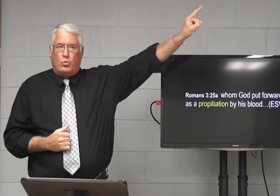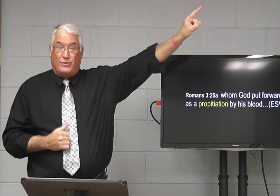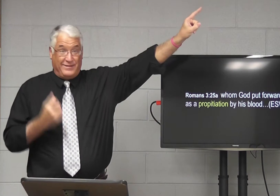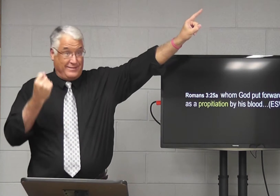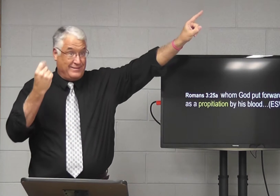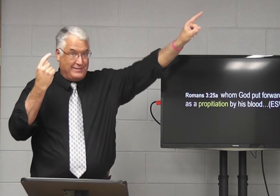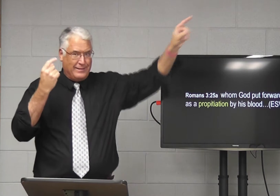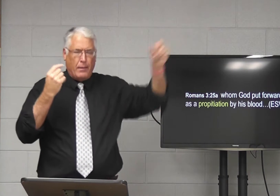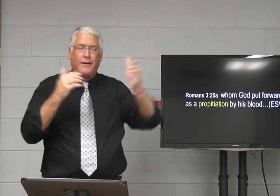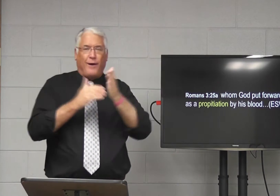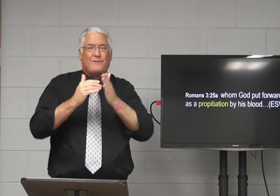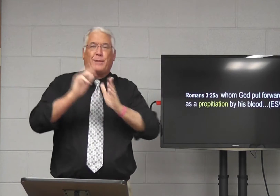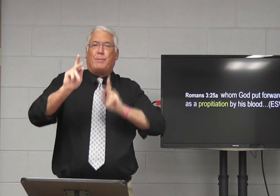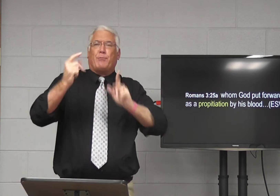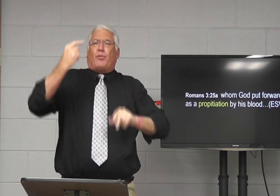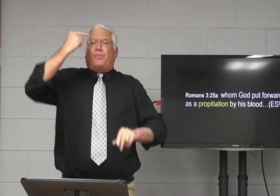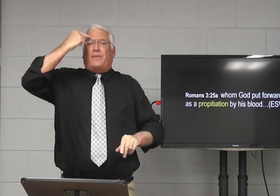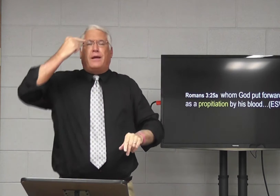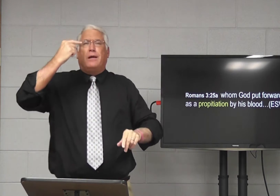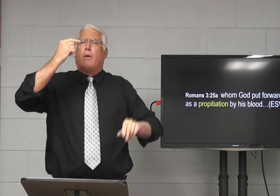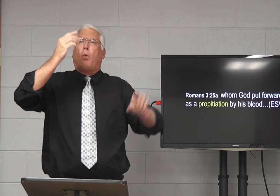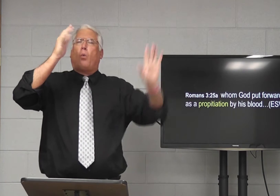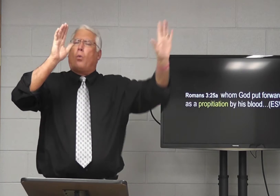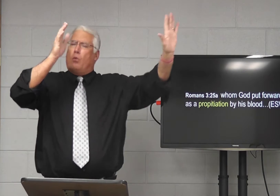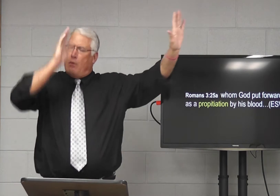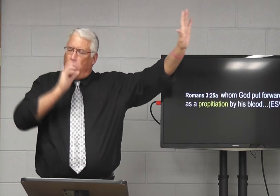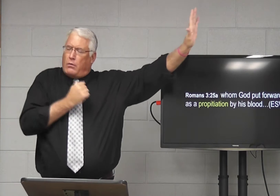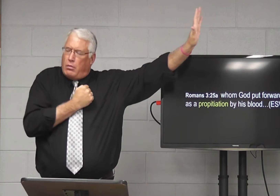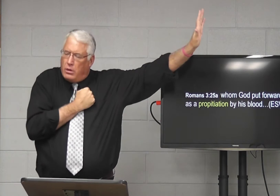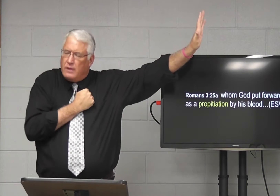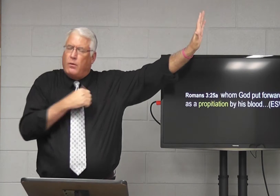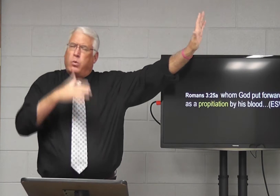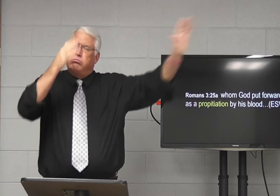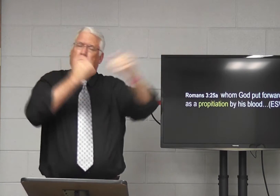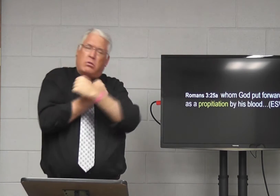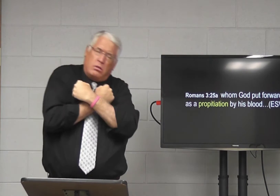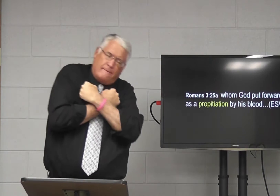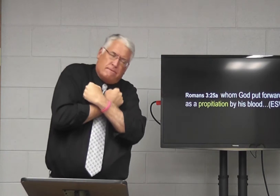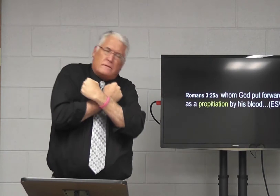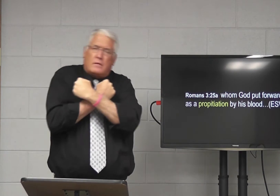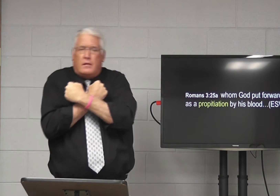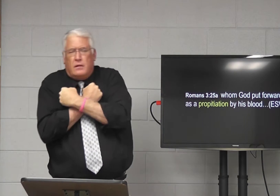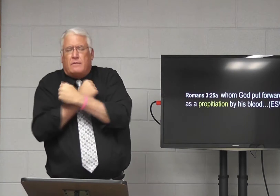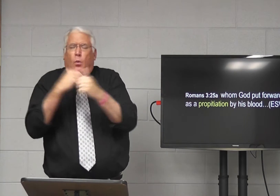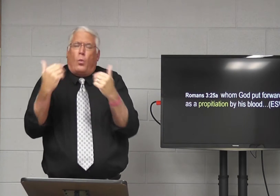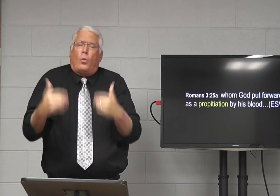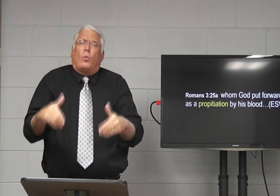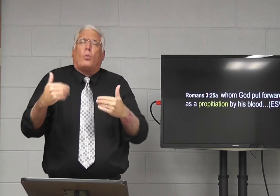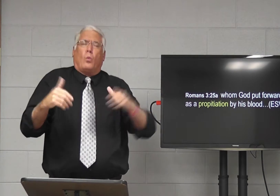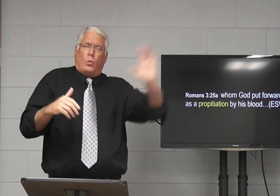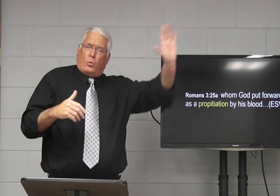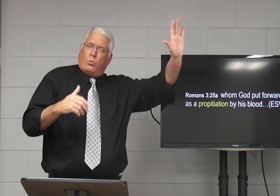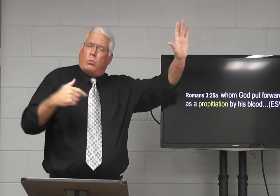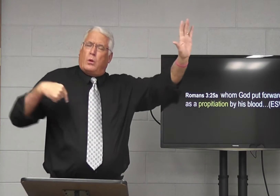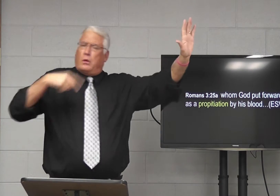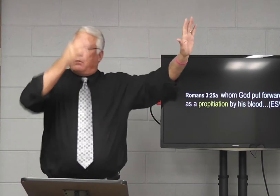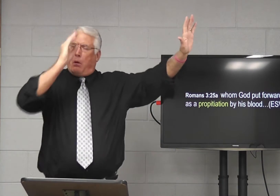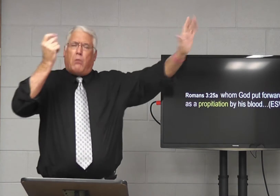and we are wrong. So often people think God loves. He loves. He loves. Wow. You